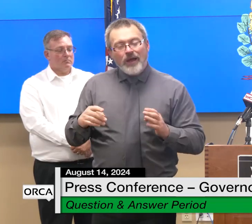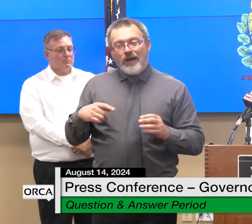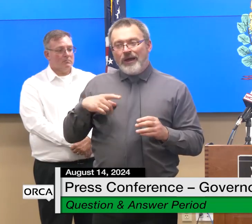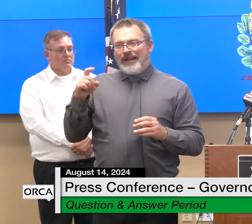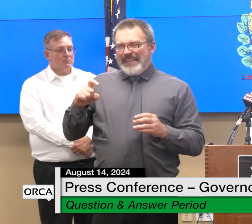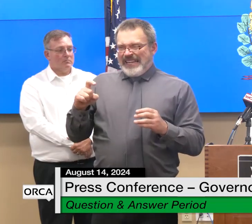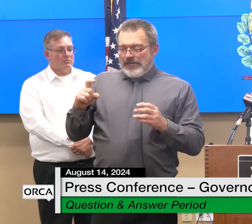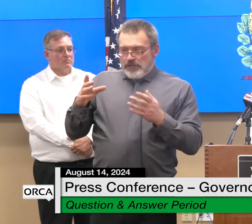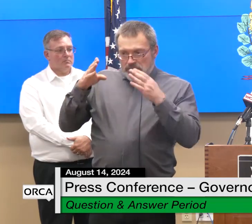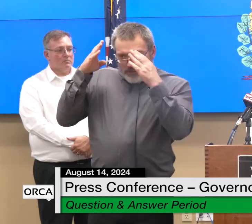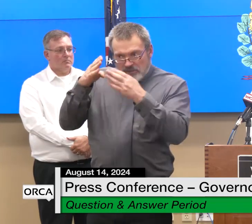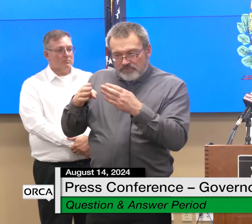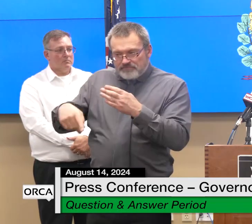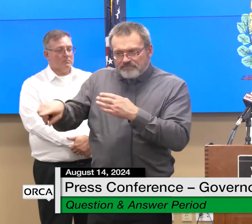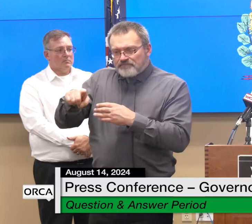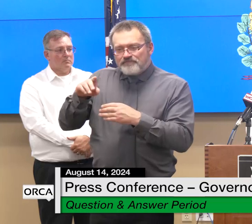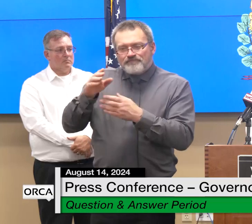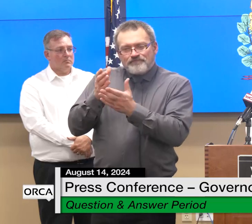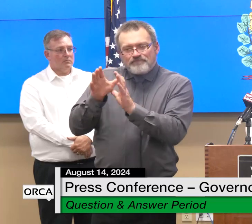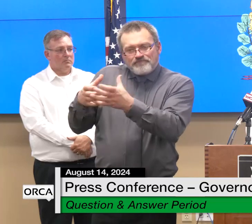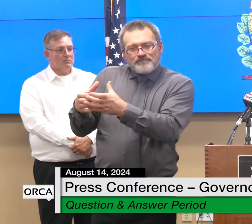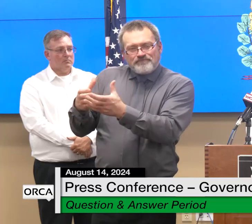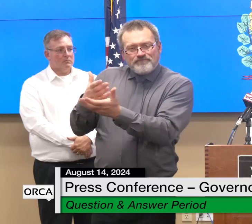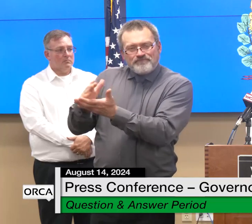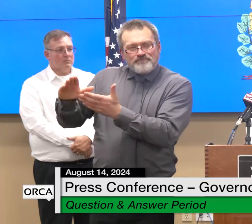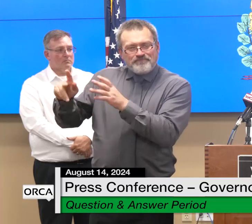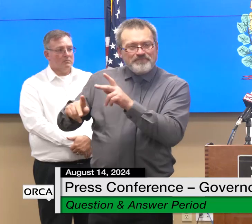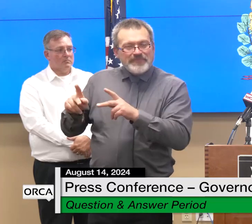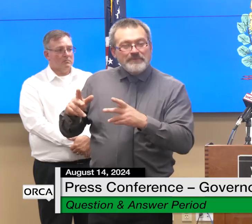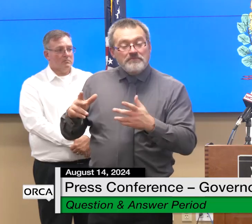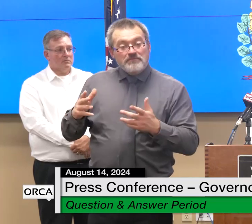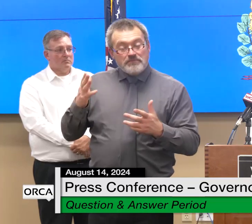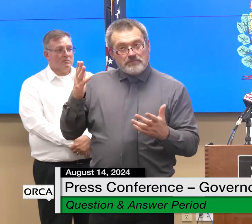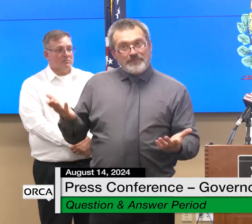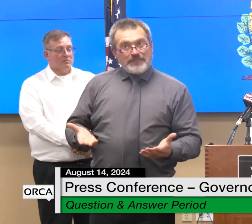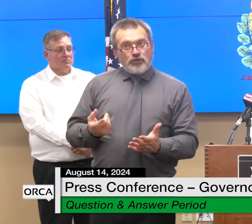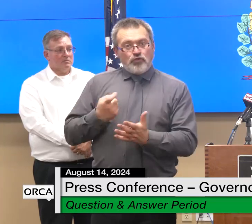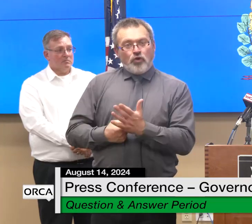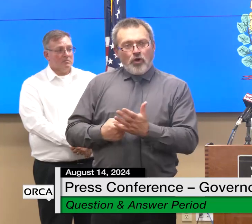know, the costs of living in the state.